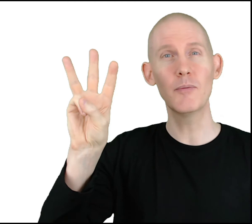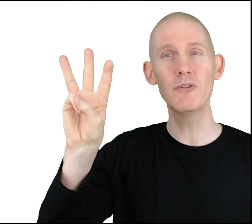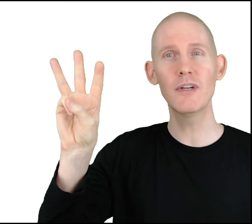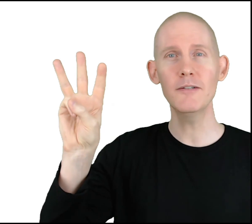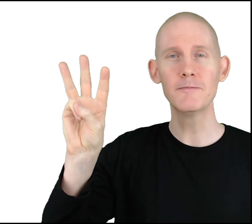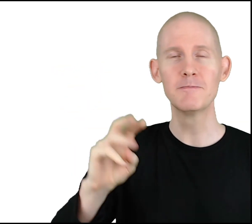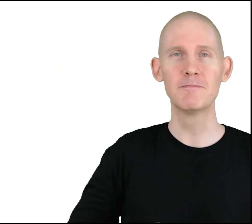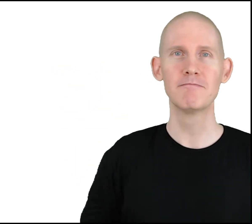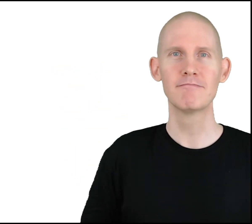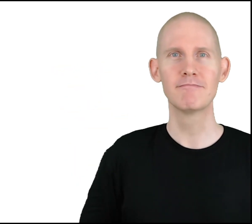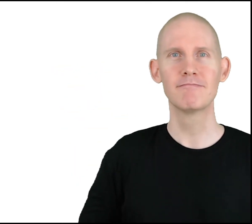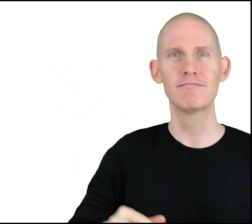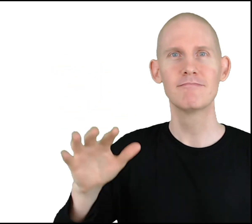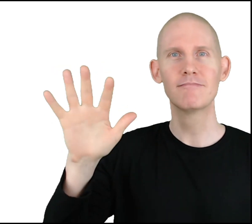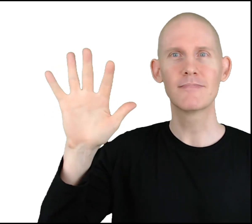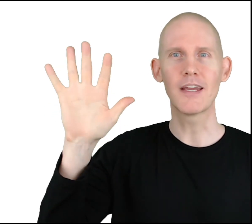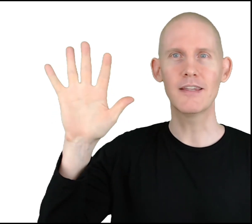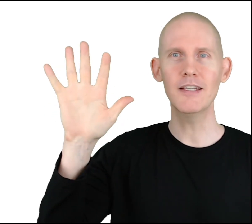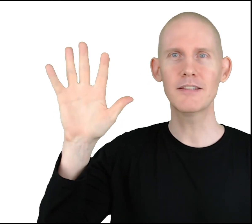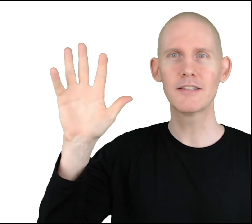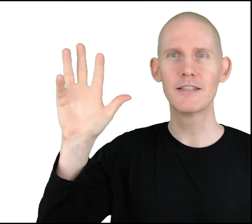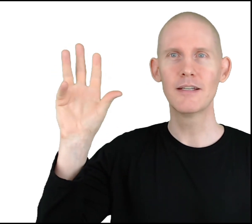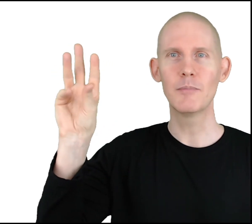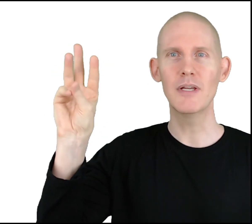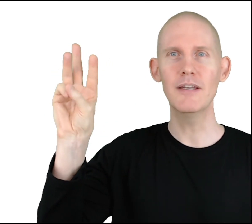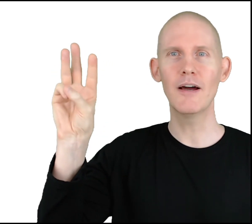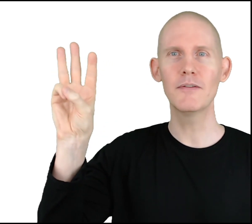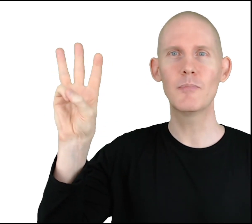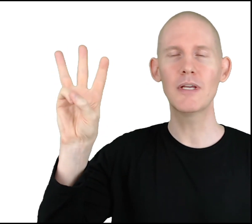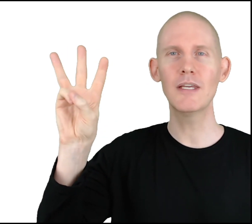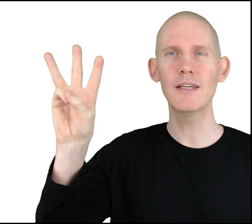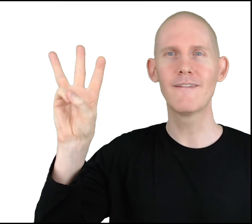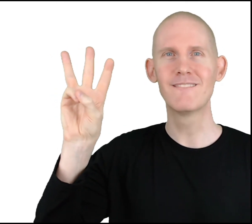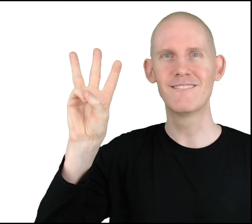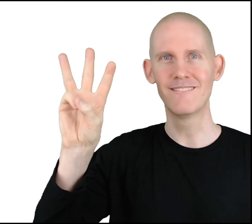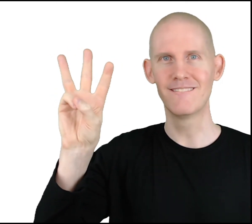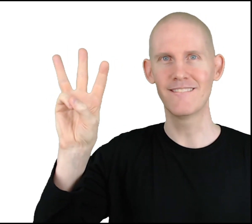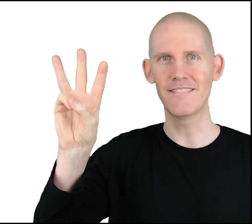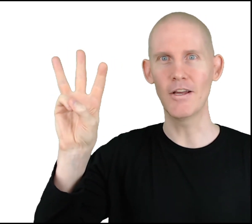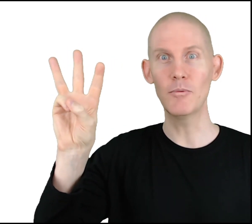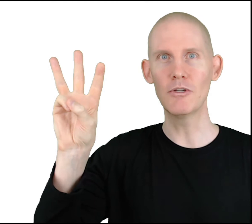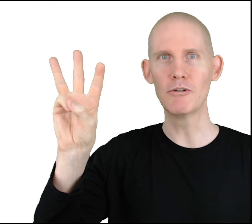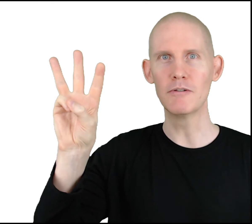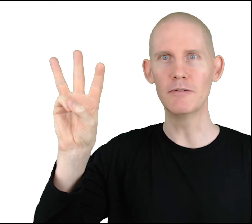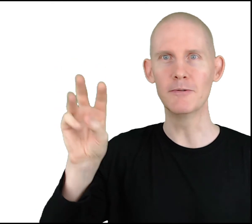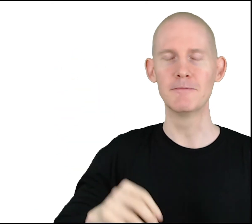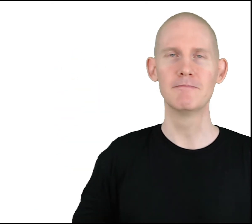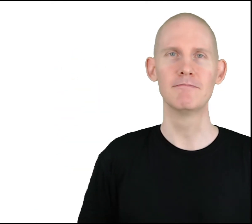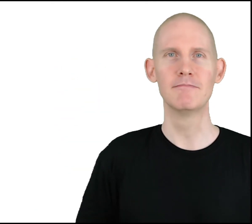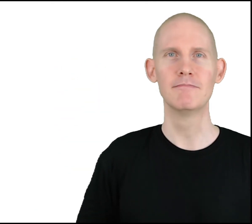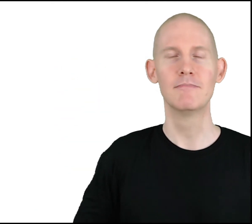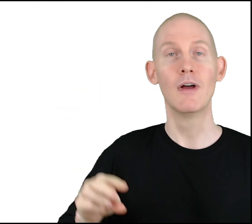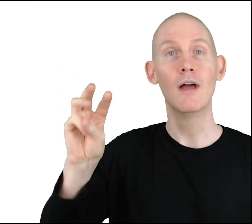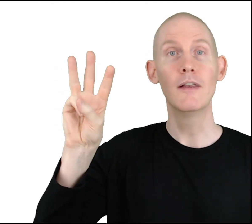there. Like this. Pin down the pinky. W.